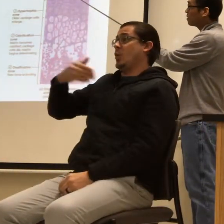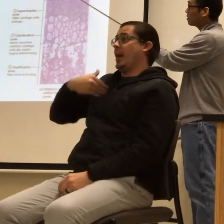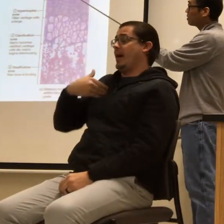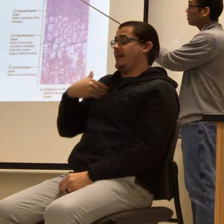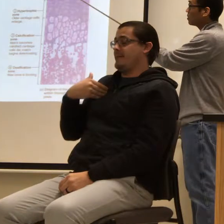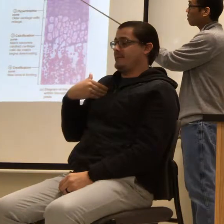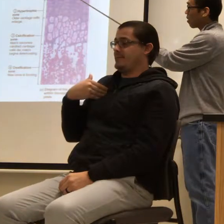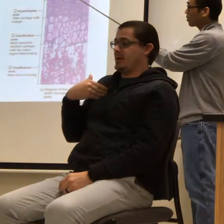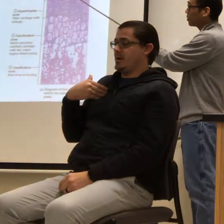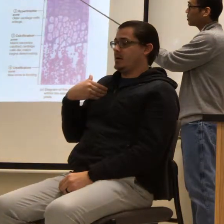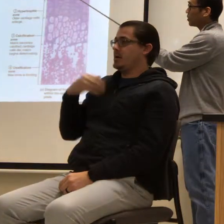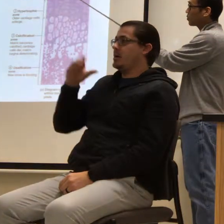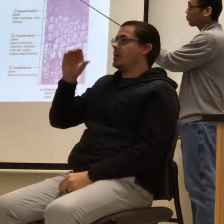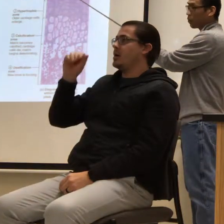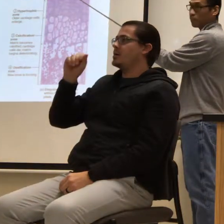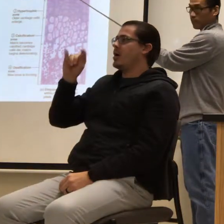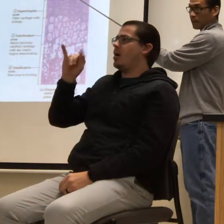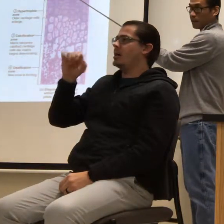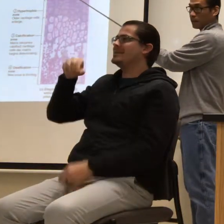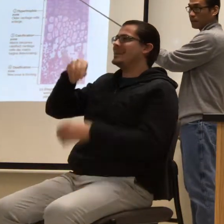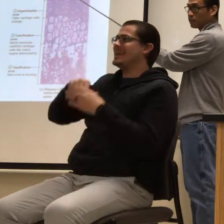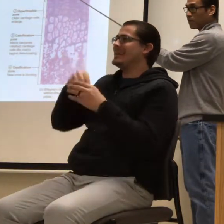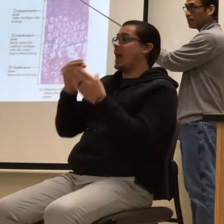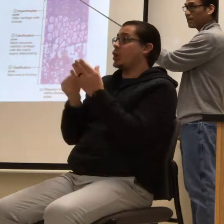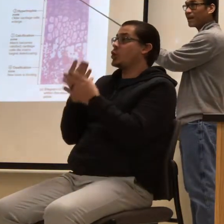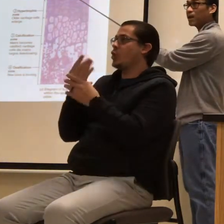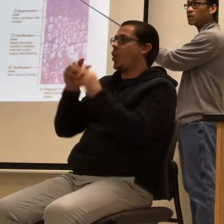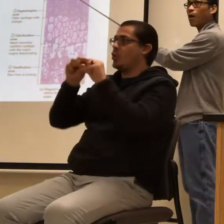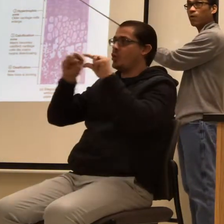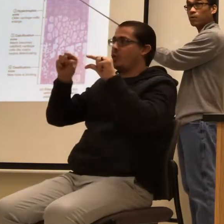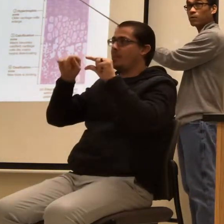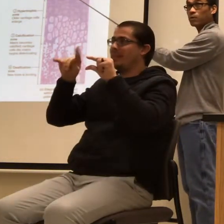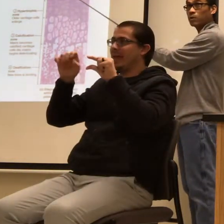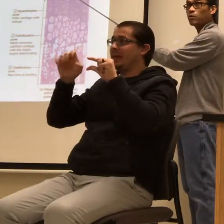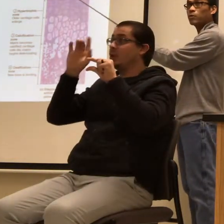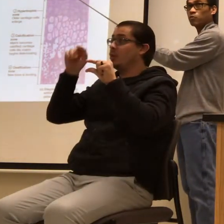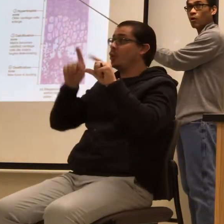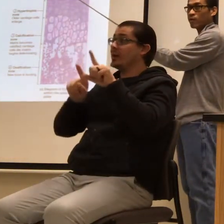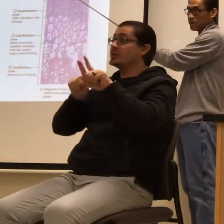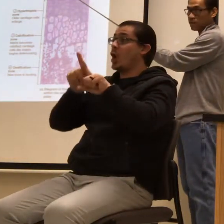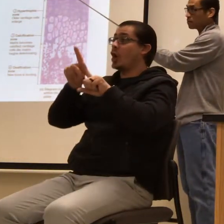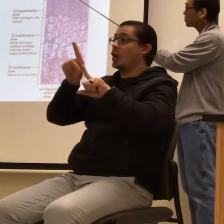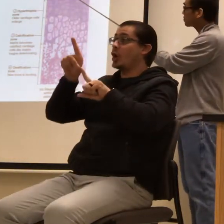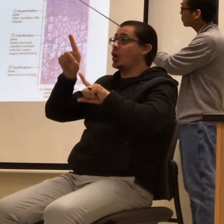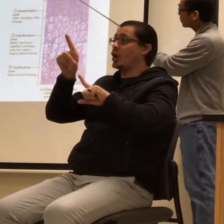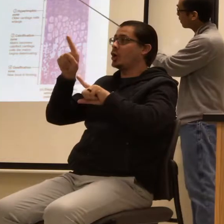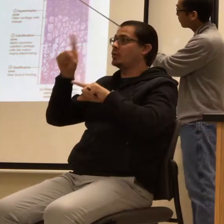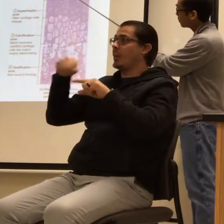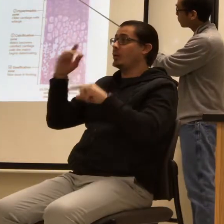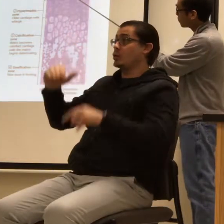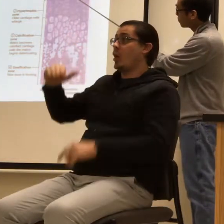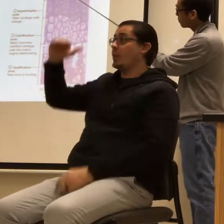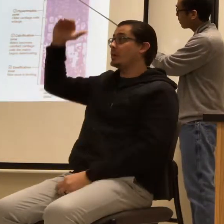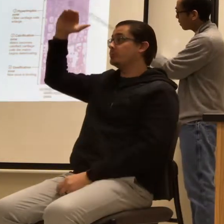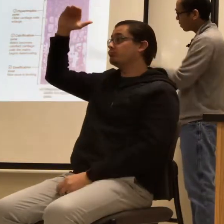have cartilage in your growth plate, you'll keep getting taller during your growing years.